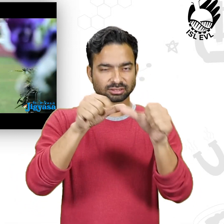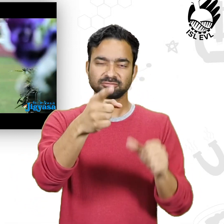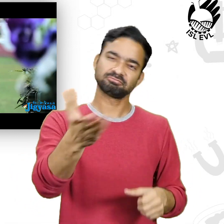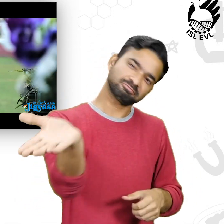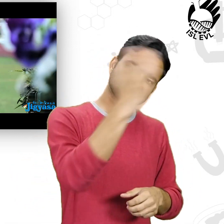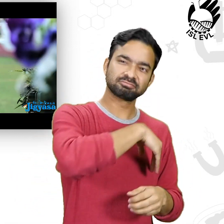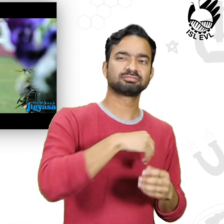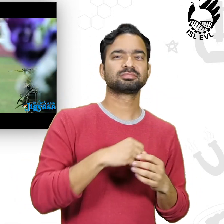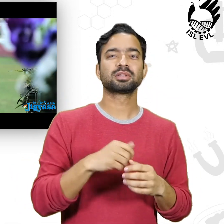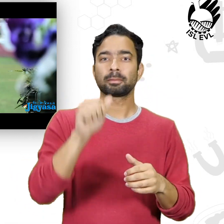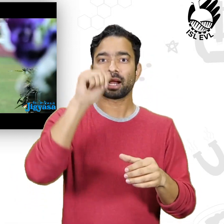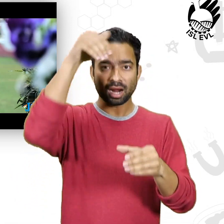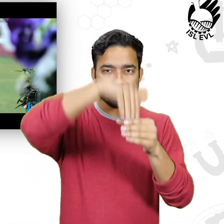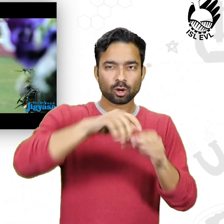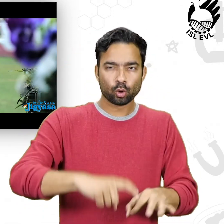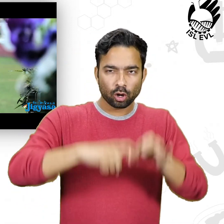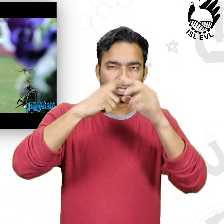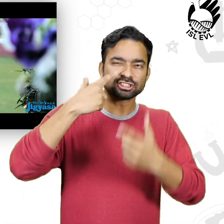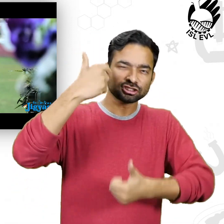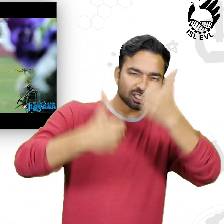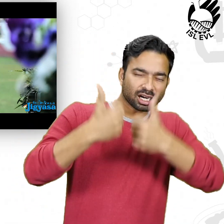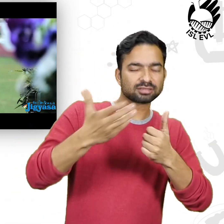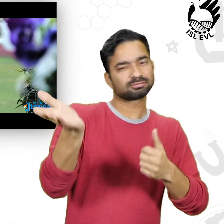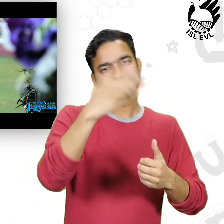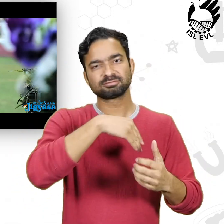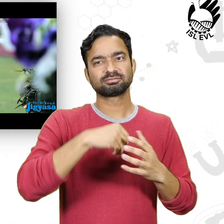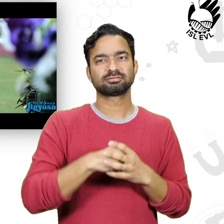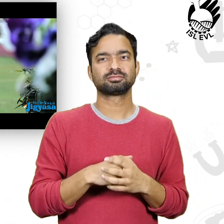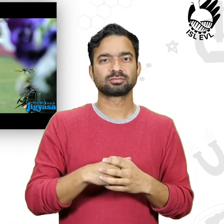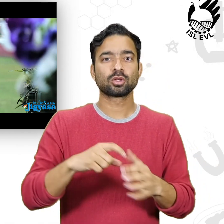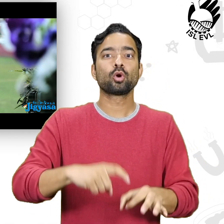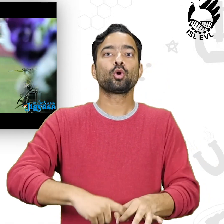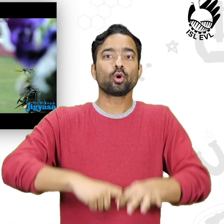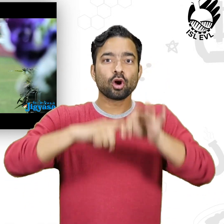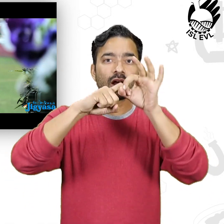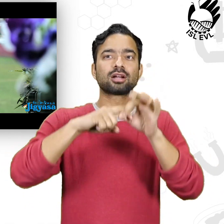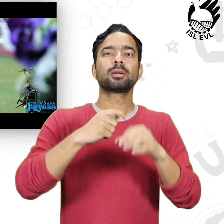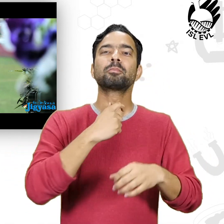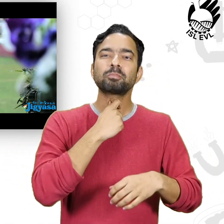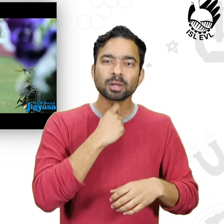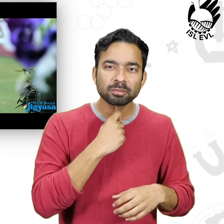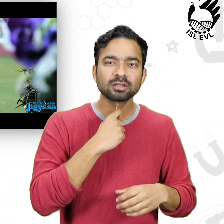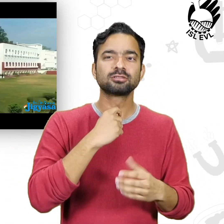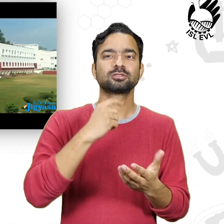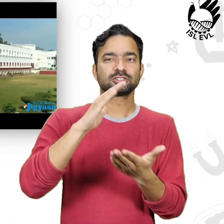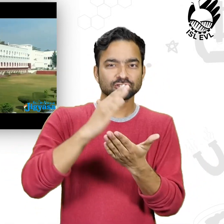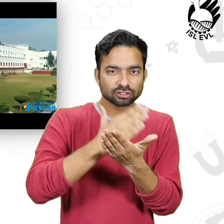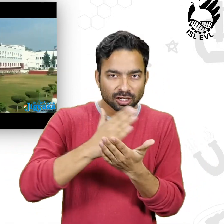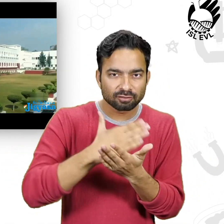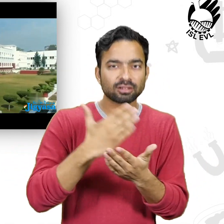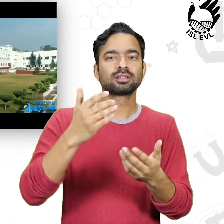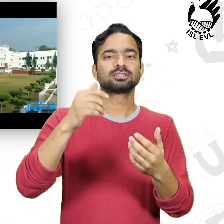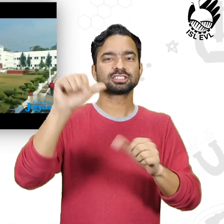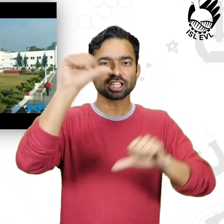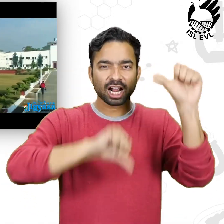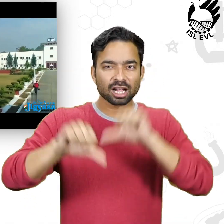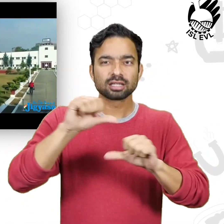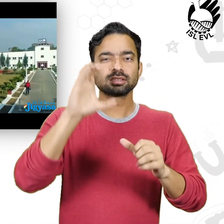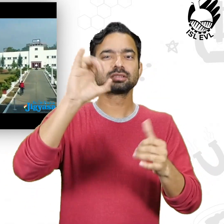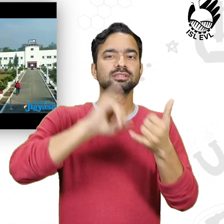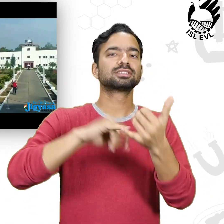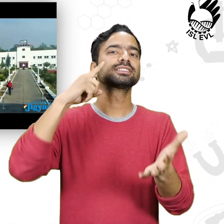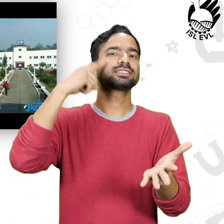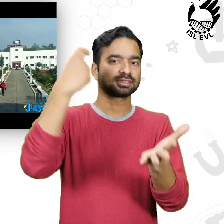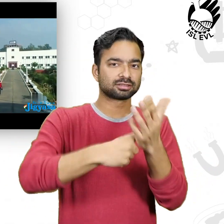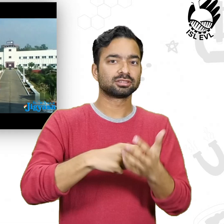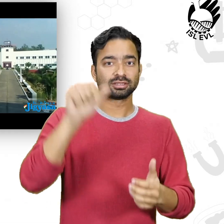to answer this question, let's go to Quality Control and Quality Assurance Division, an ISLEVL accredited lab